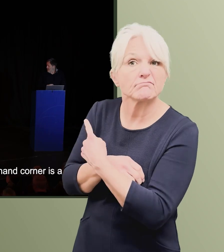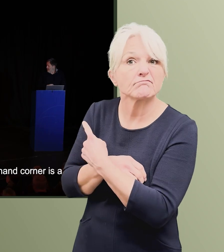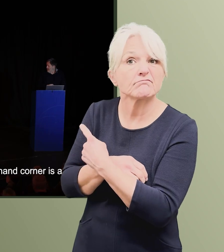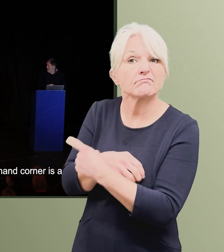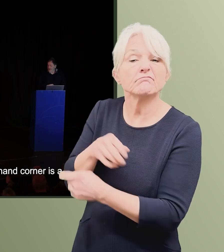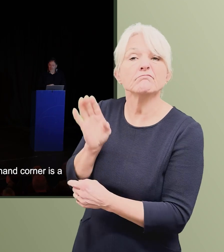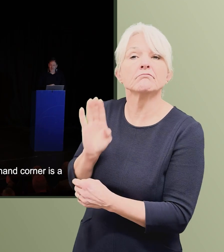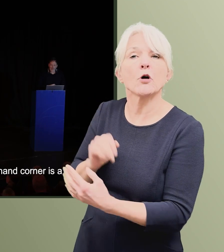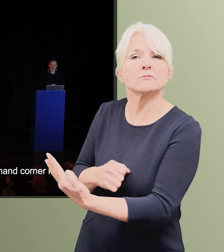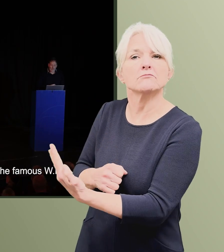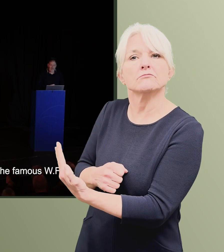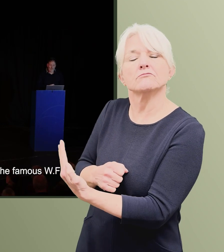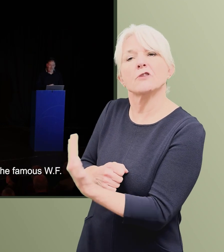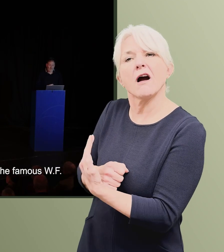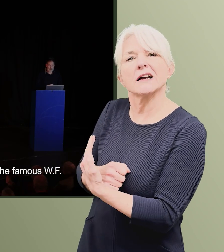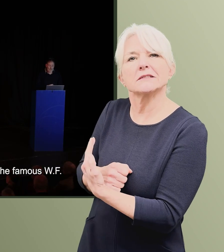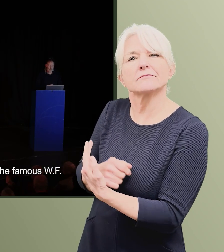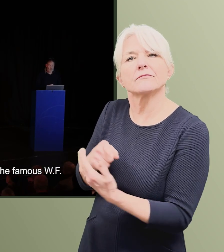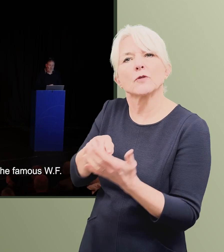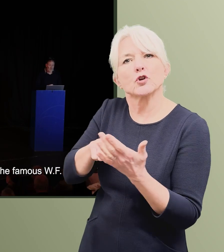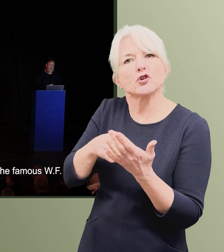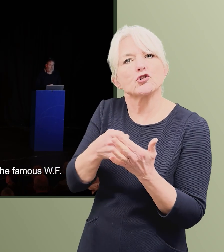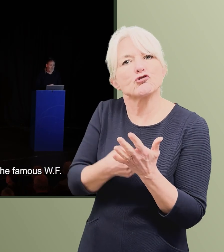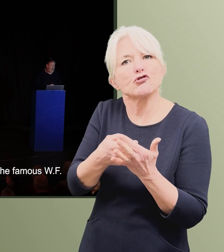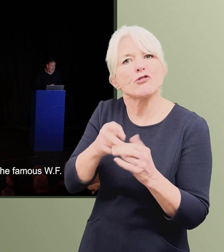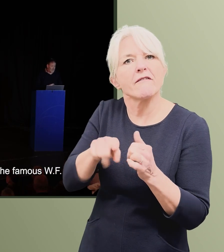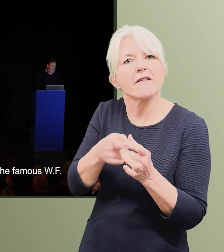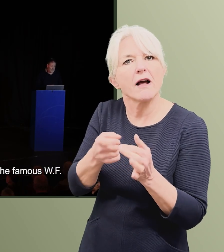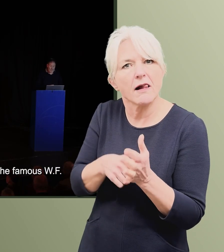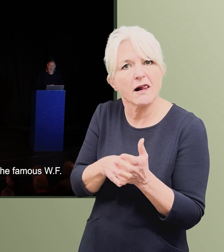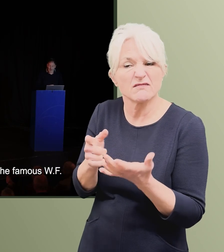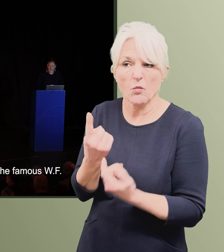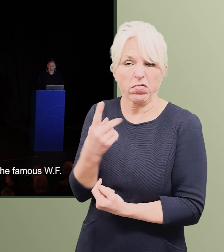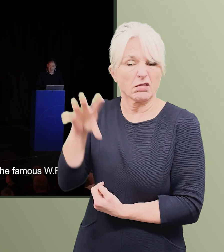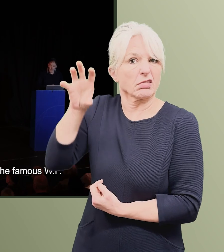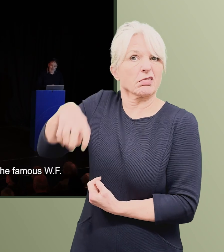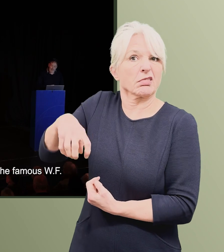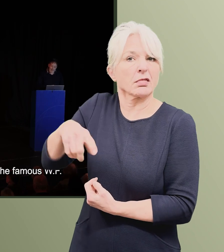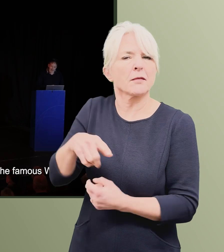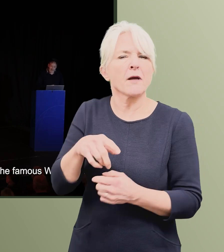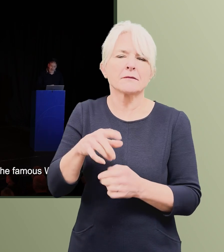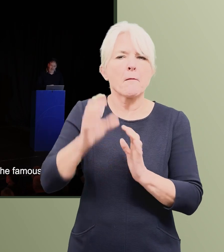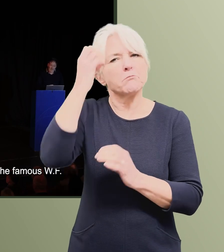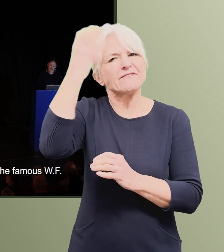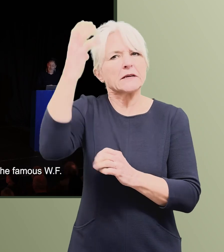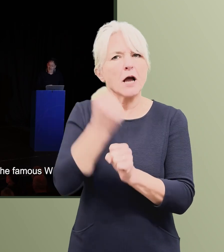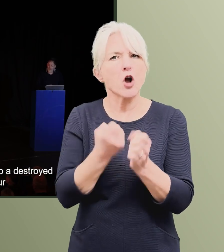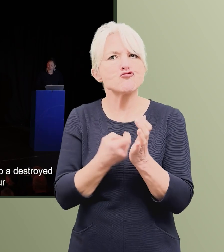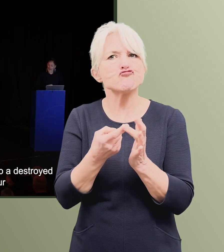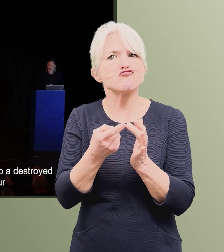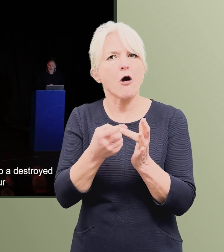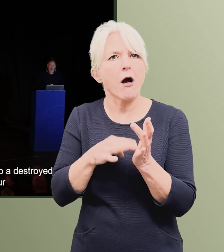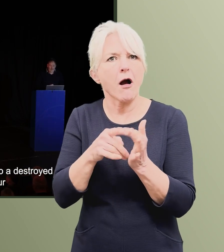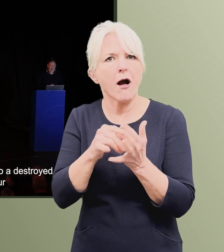right-hand corner is a site called Trellyffaint, which is just a standing stone, but W.F. Grimes, the famous W.F. Grimes, looked at it in the